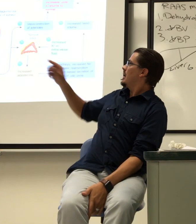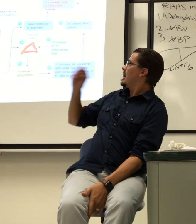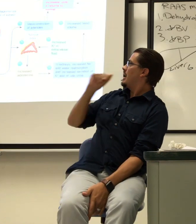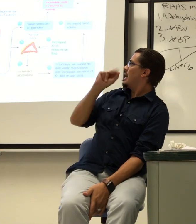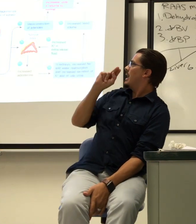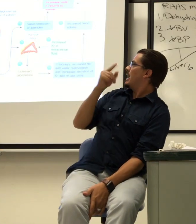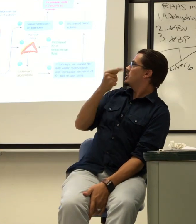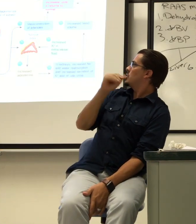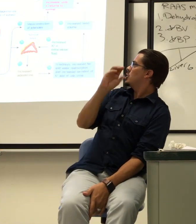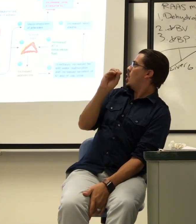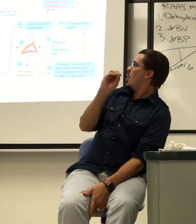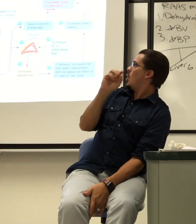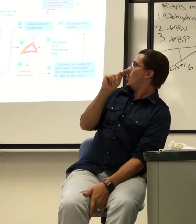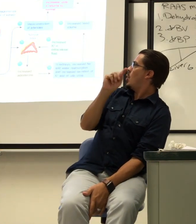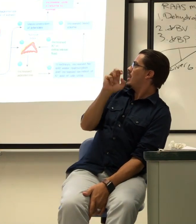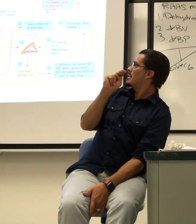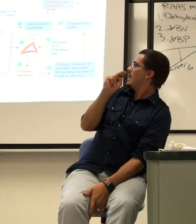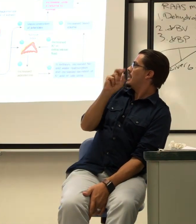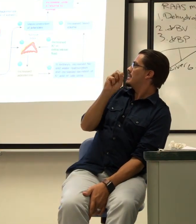angiotensinogen.